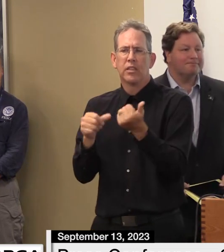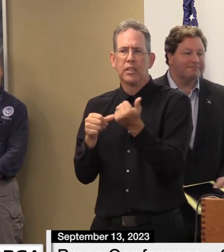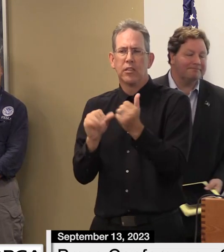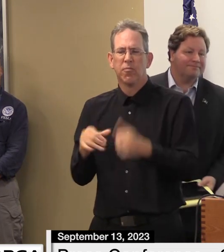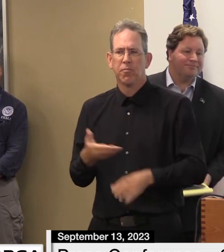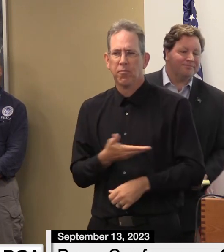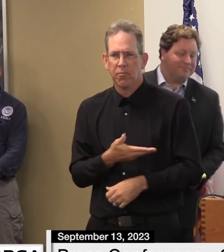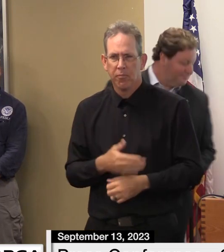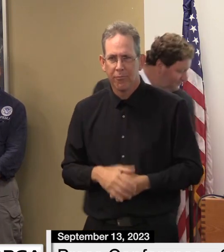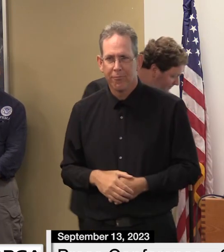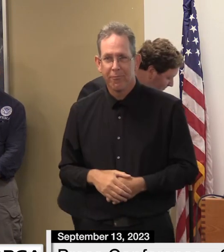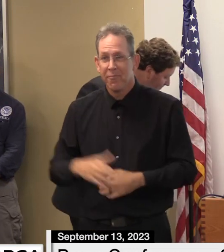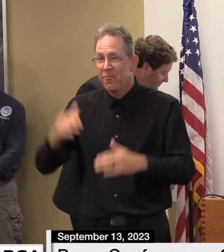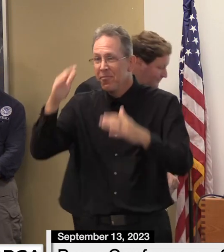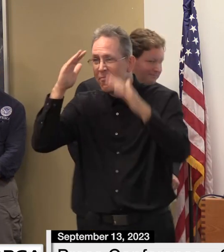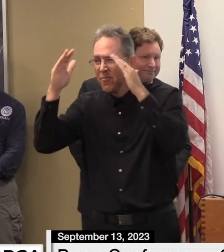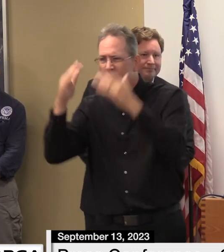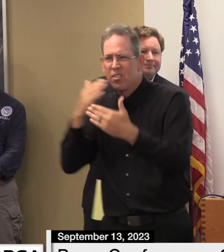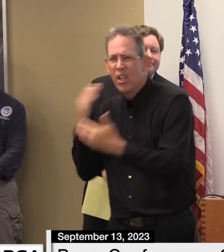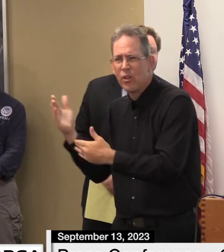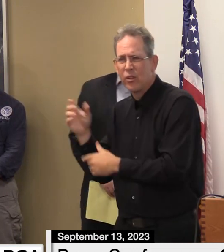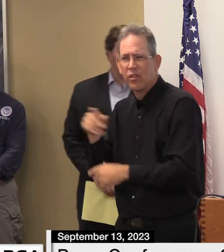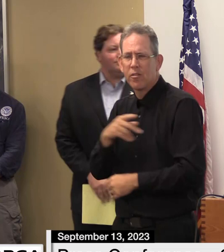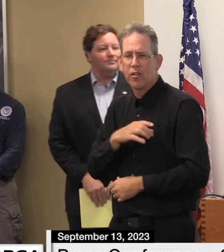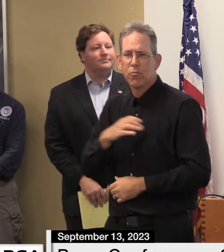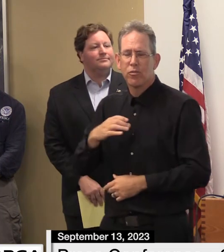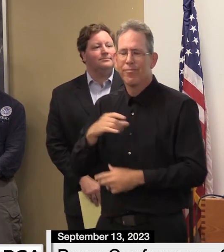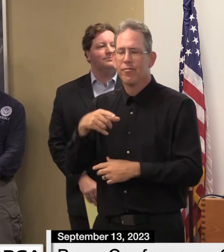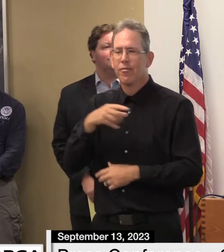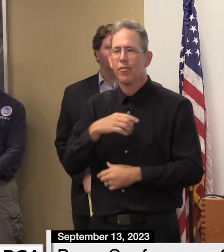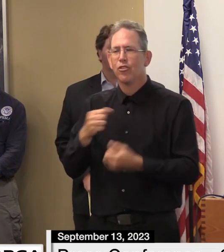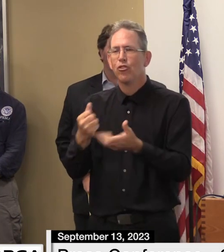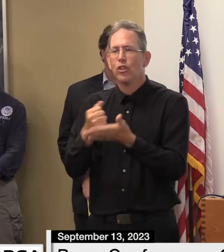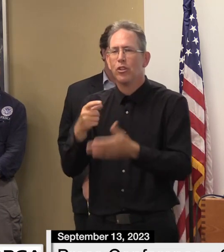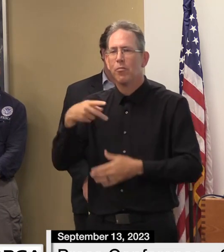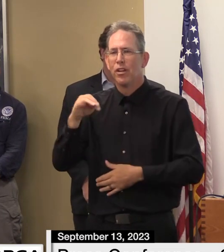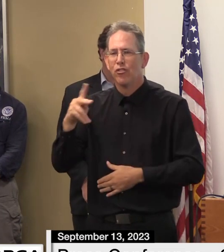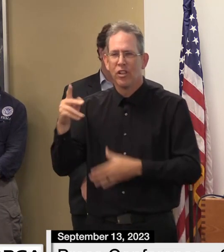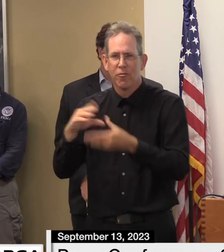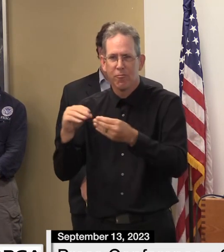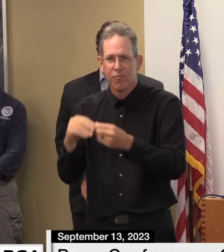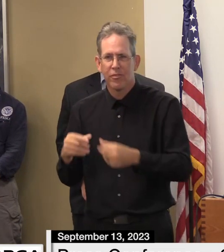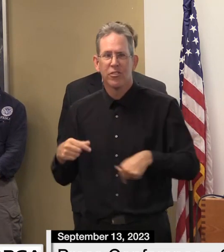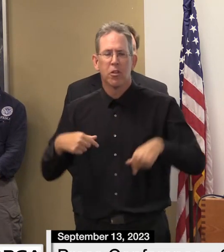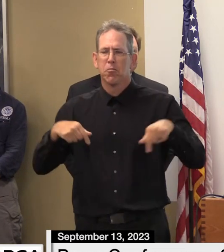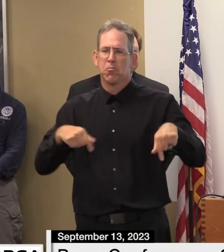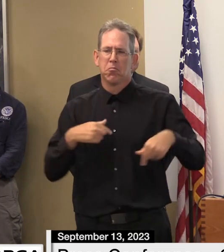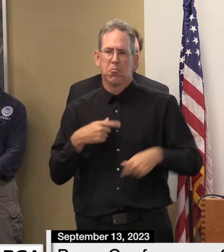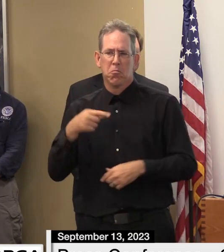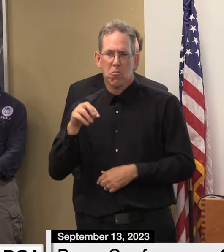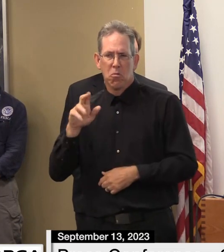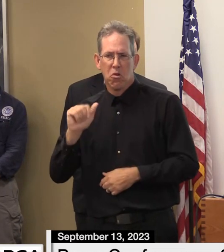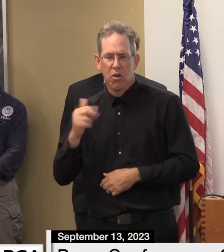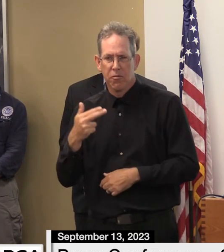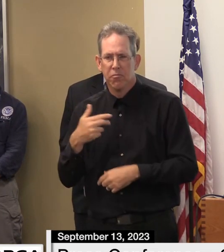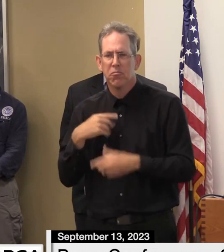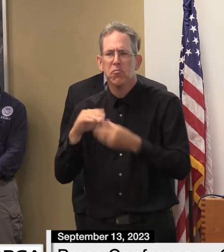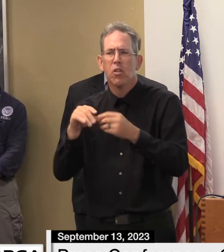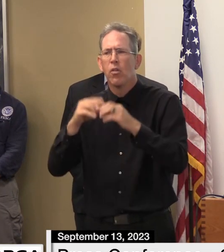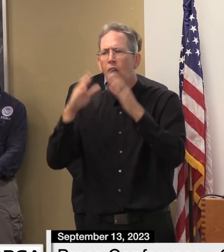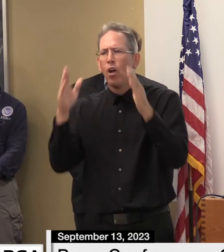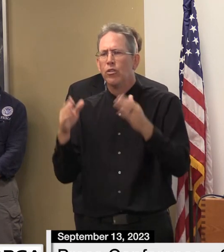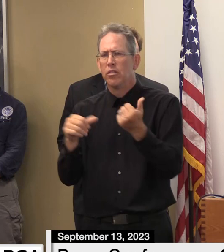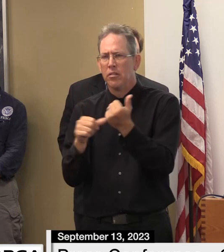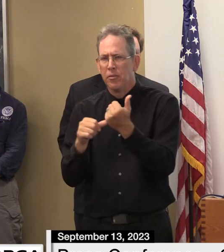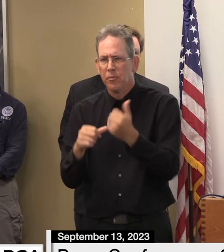Hi, as the treasurer said, I'm Maura Collins. I'm the executive director of the Vermont Housing Finance Agency. VHFA